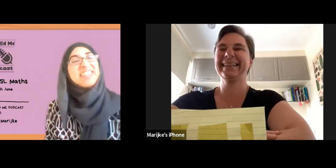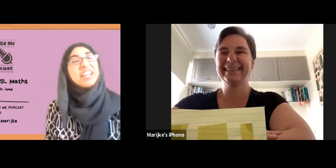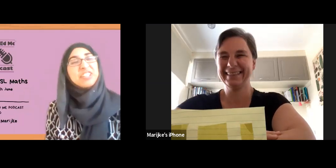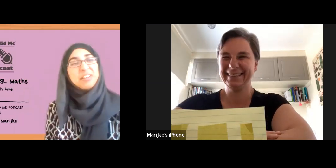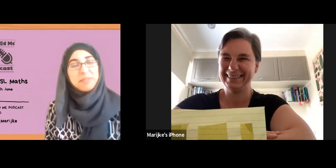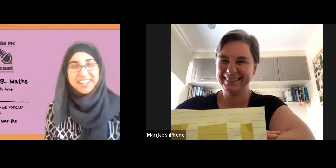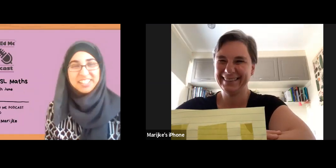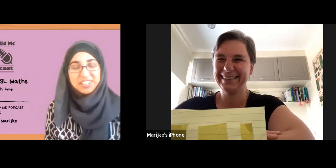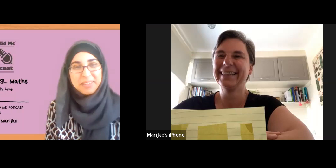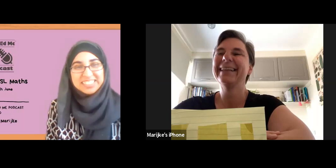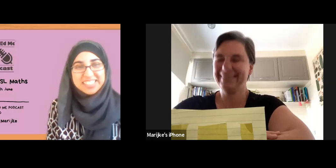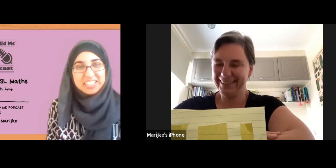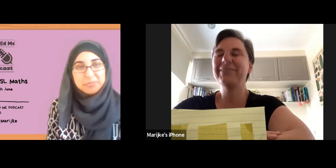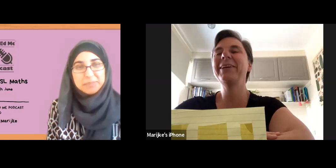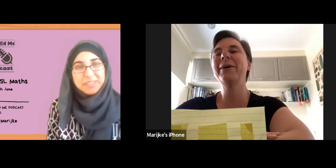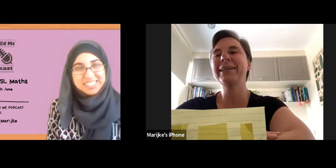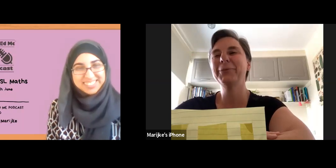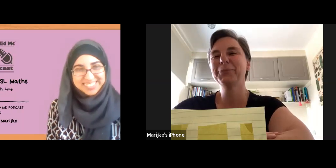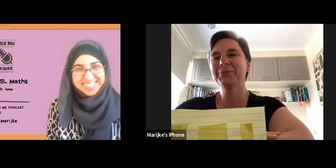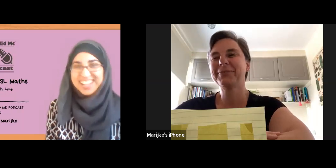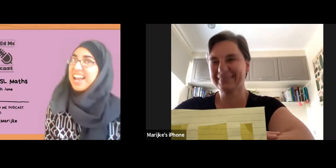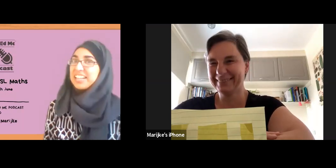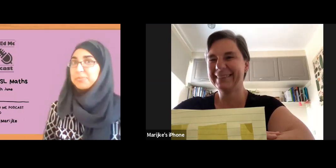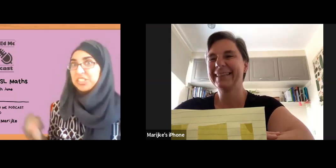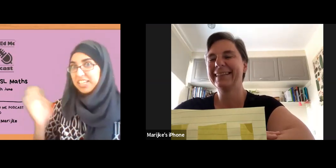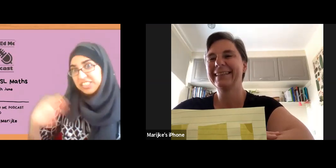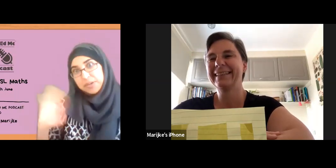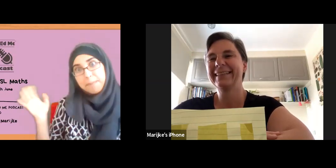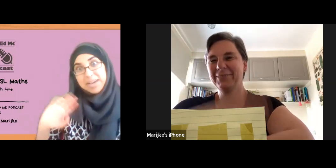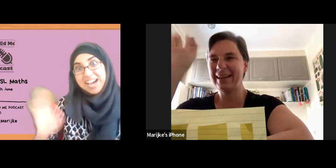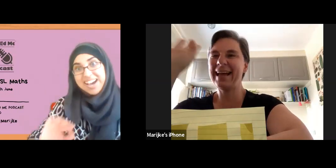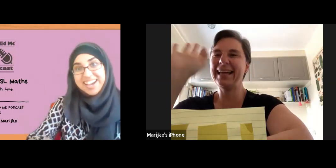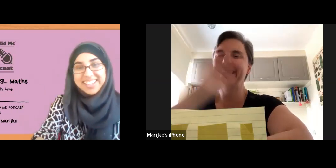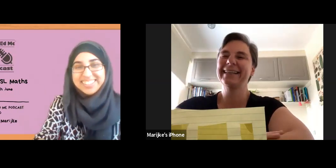Thank you, Marijke, for coming in today. You're very welcome. And I'll speak to you guys soon. Bye. Bye.